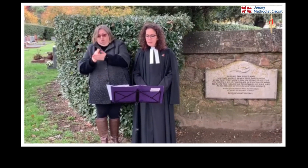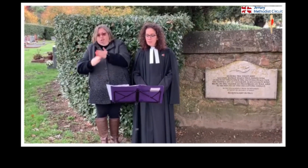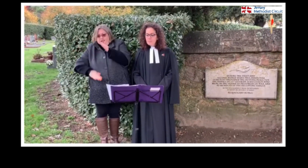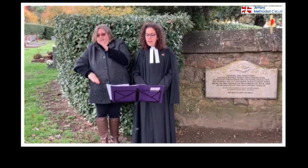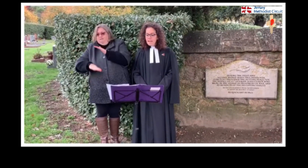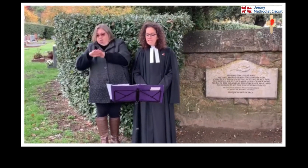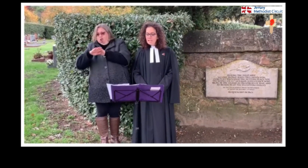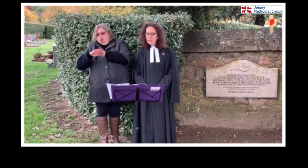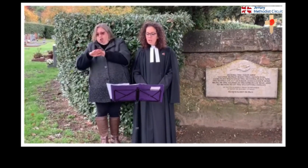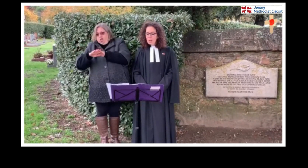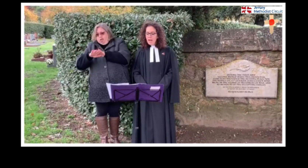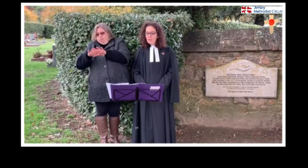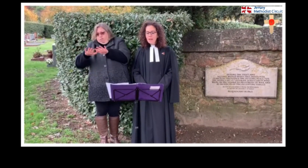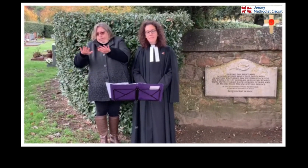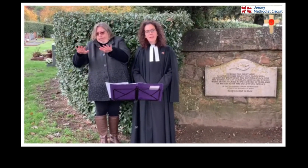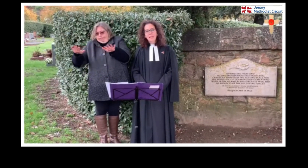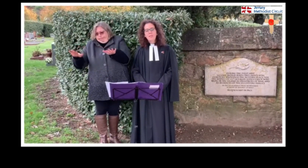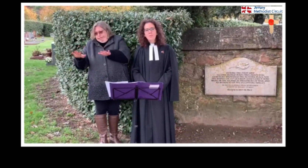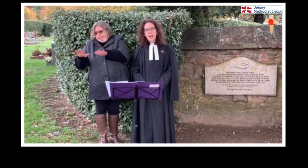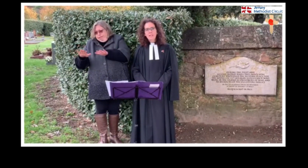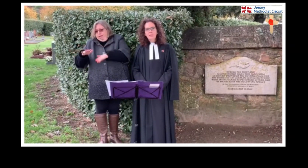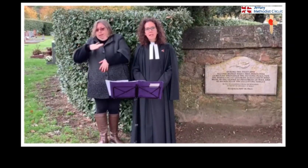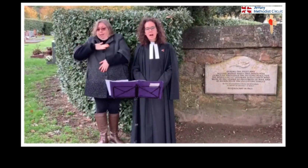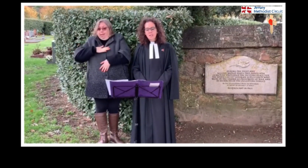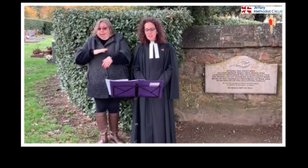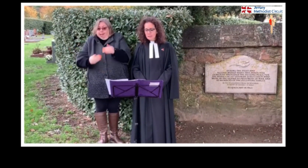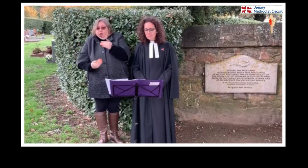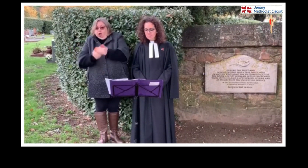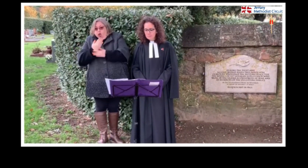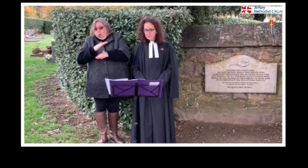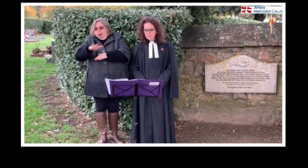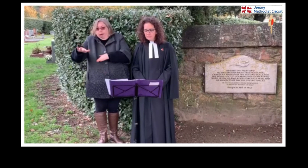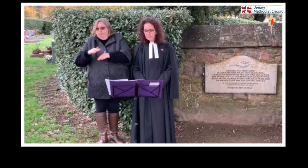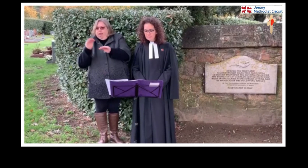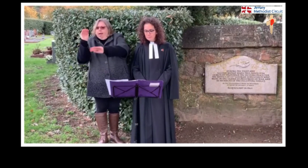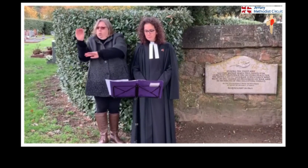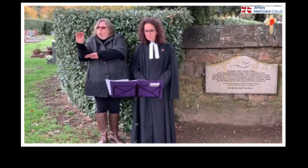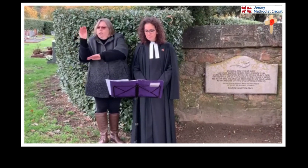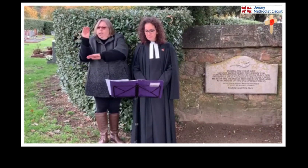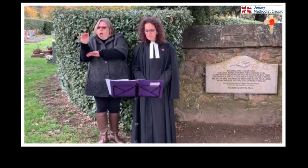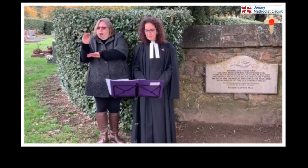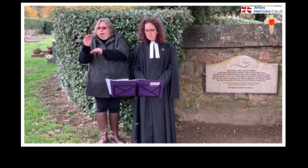burials was made in a new area in the rectory garden.